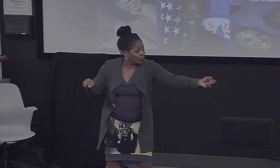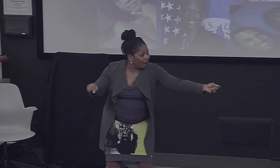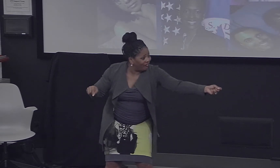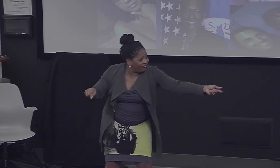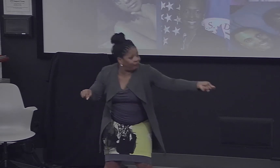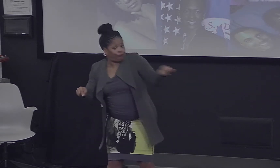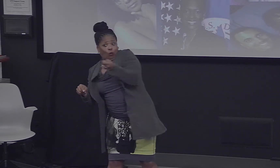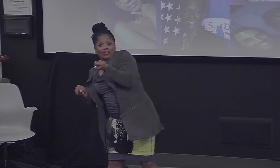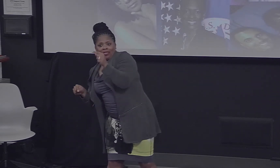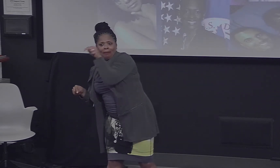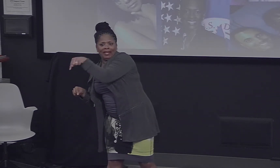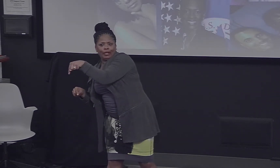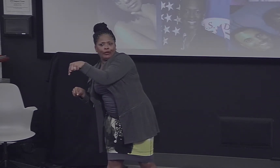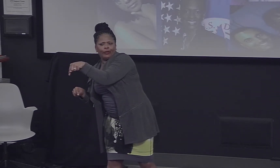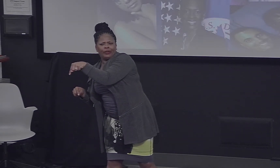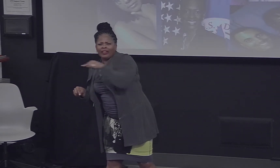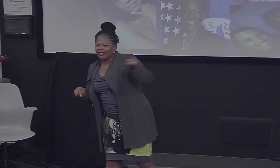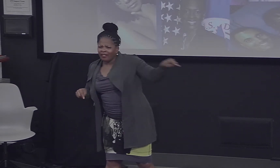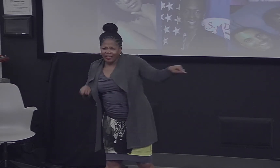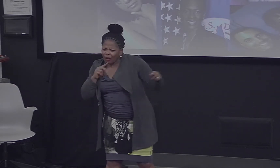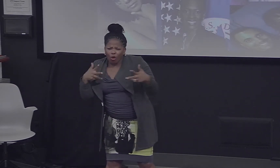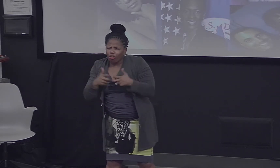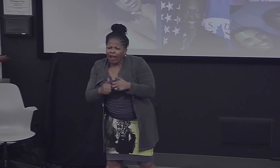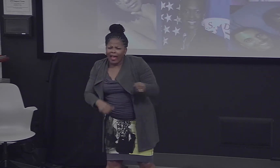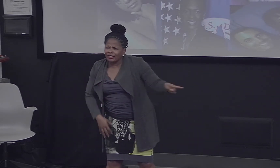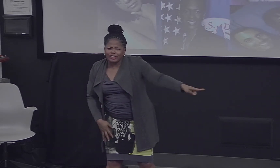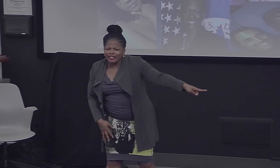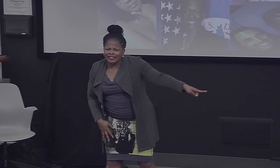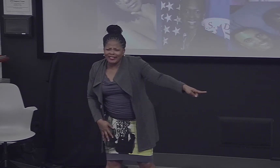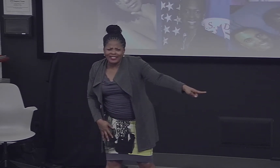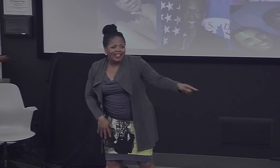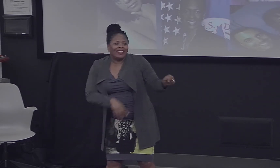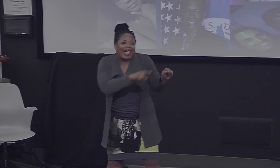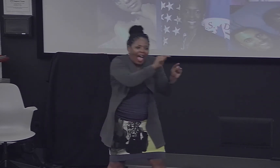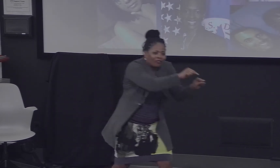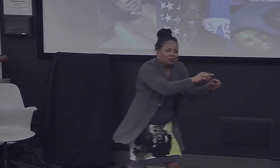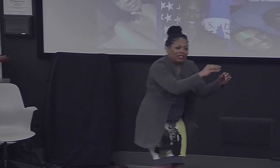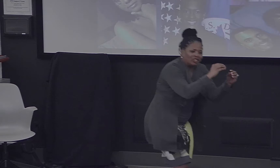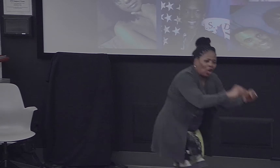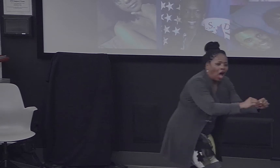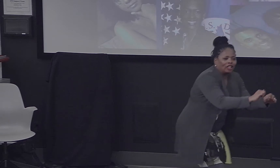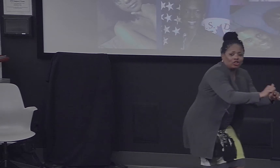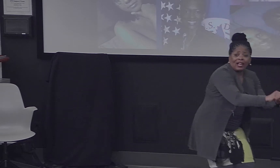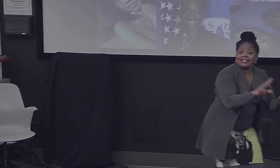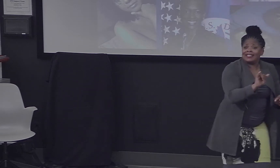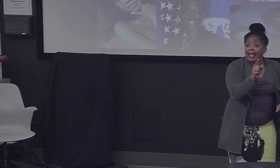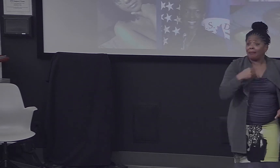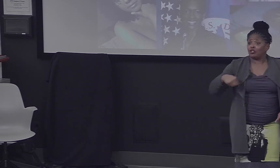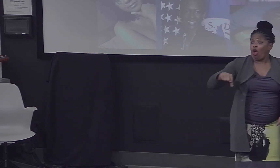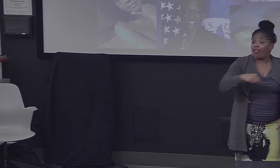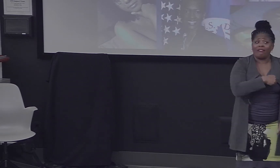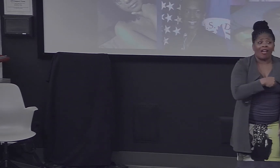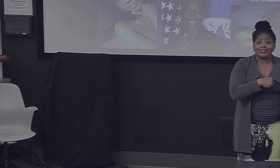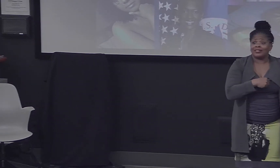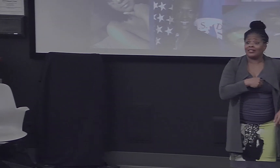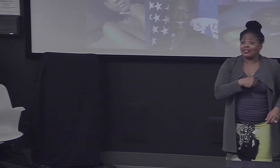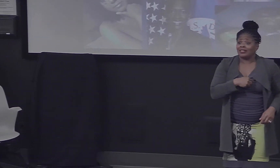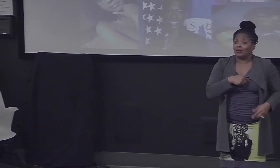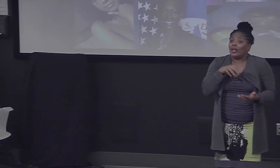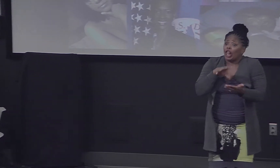like we can't just take people who drove on country roads and put them on a highway. There may